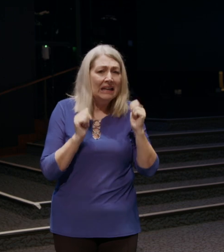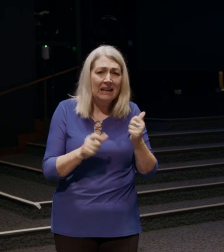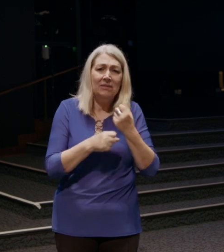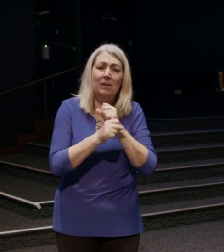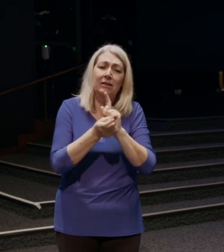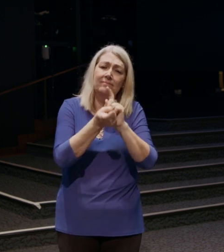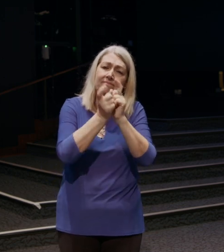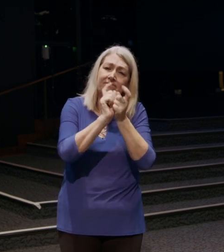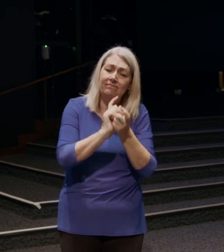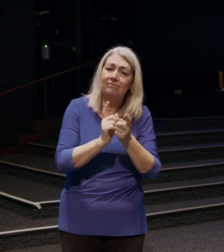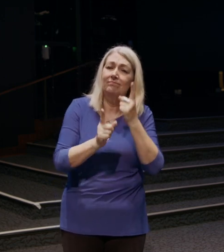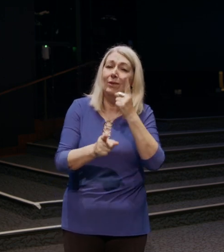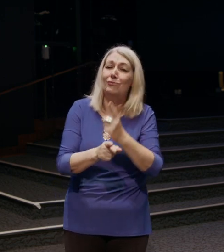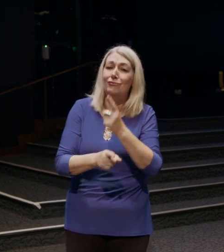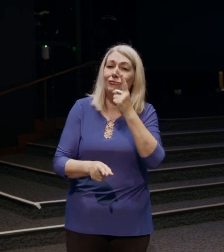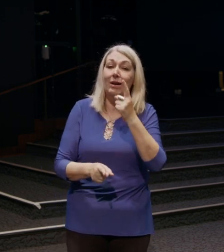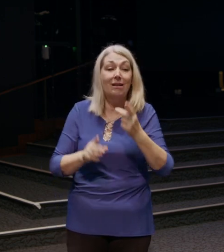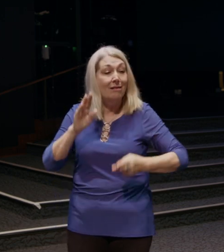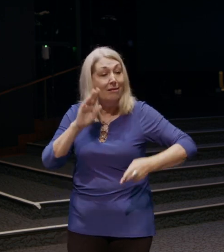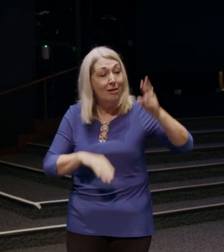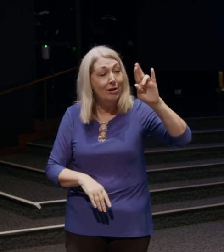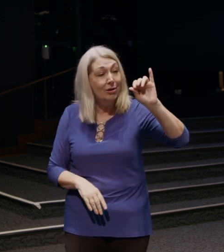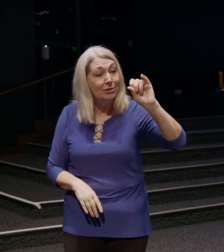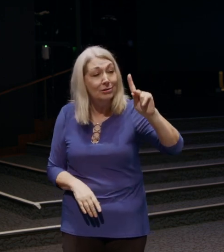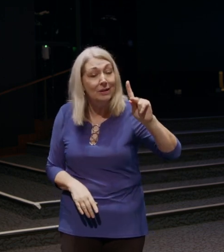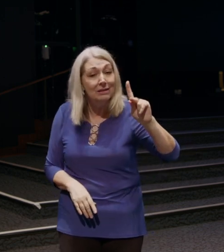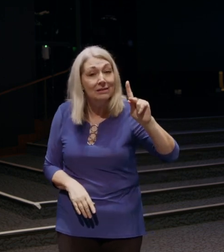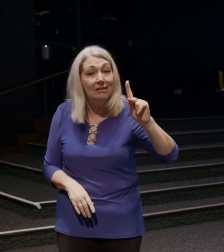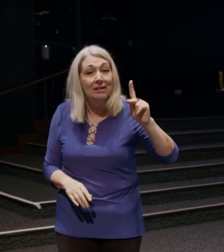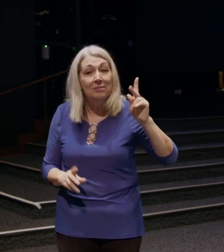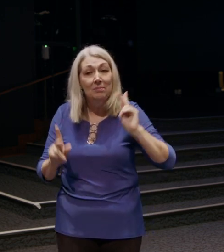client, bring him on, heaven says.